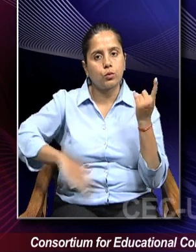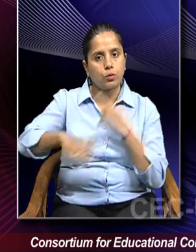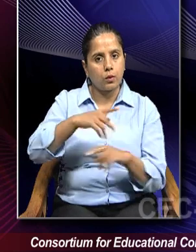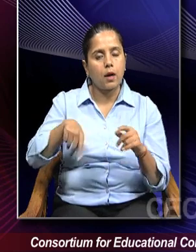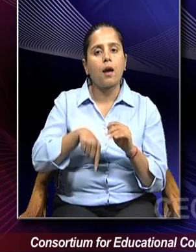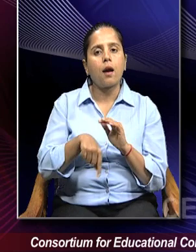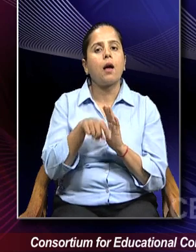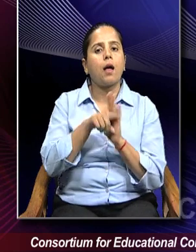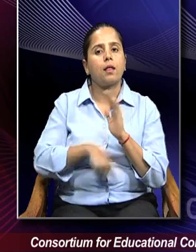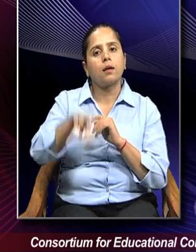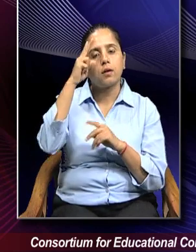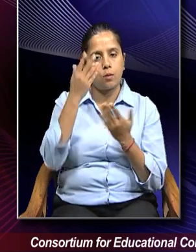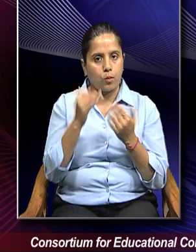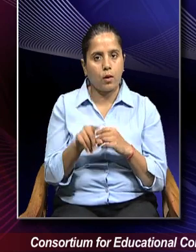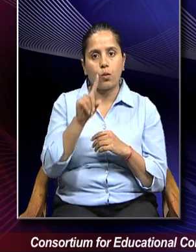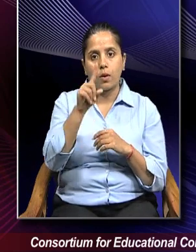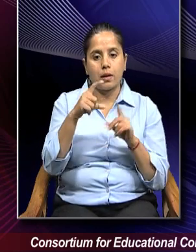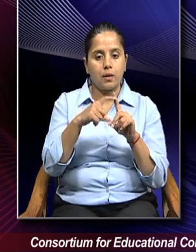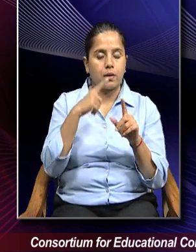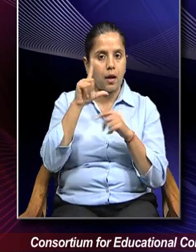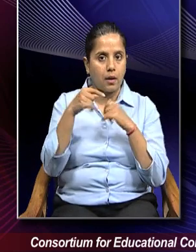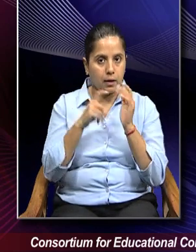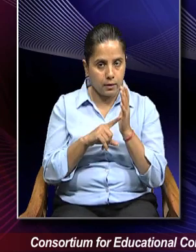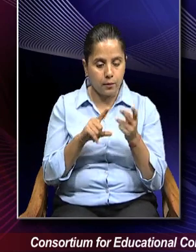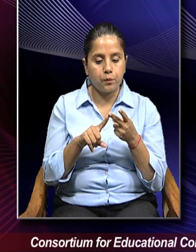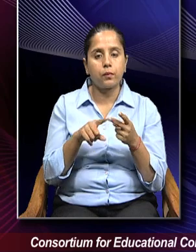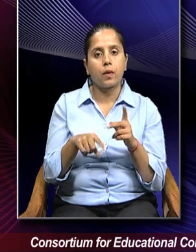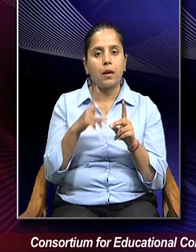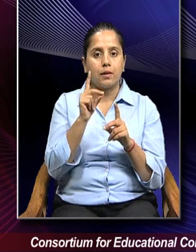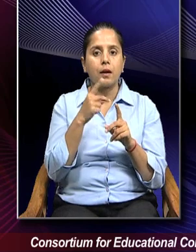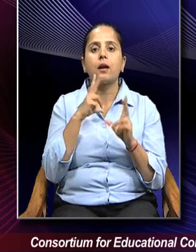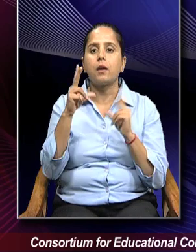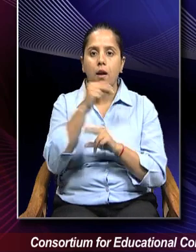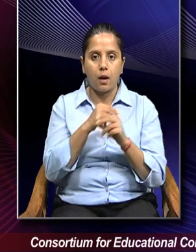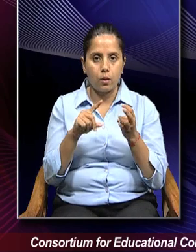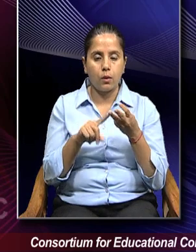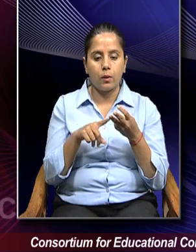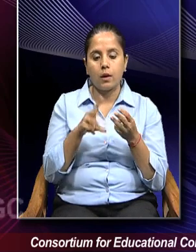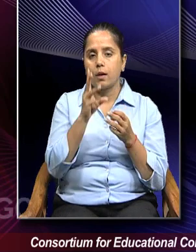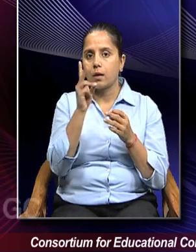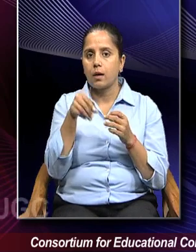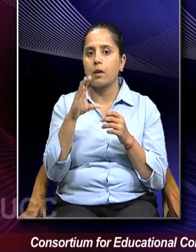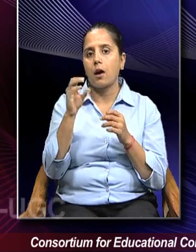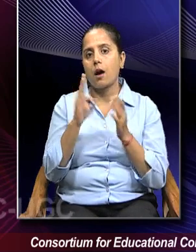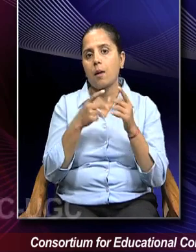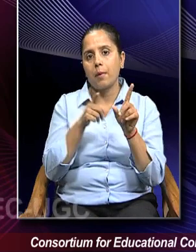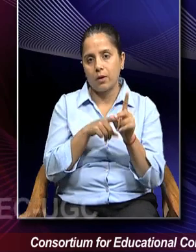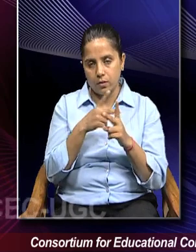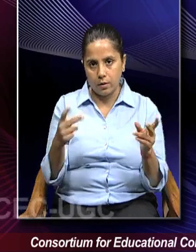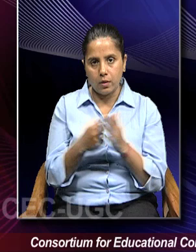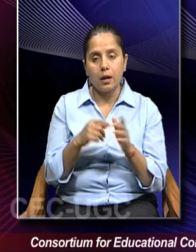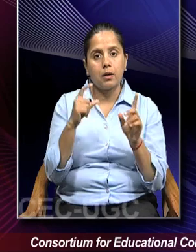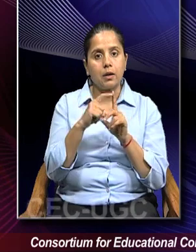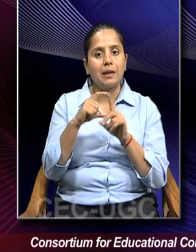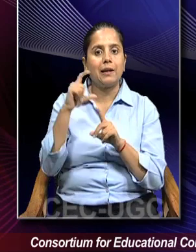ethical dilemmas. One is dialectics, second is dialogue, and third one is commentary. So, DDC